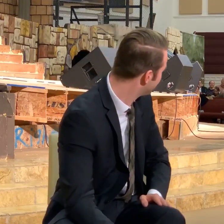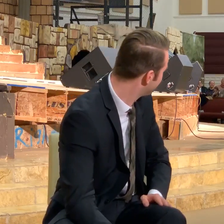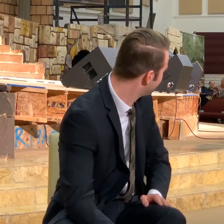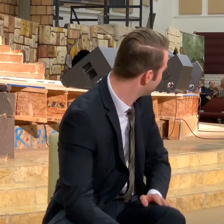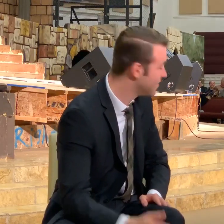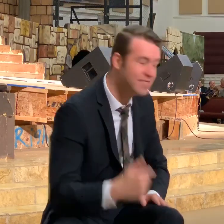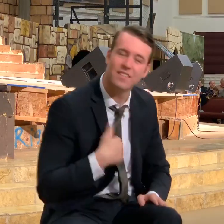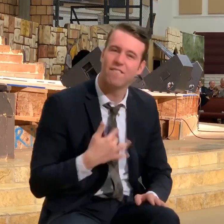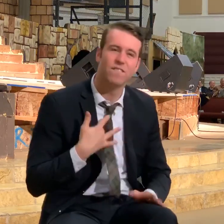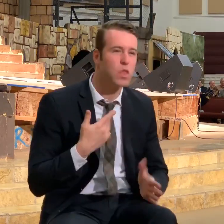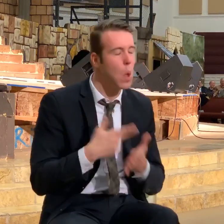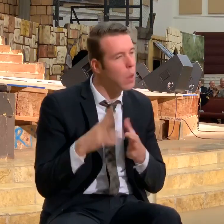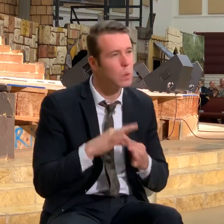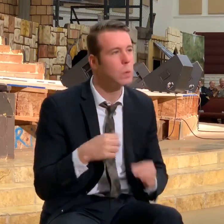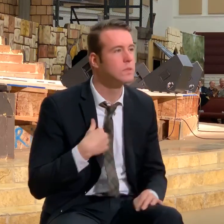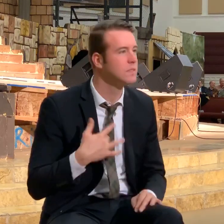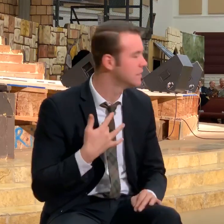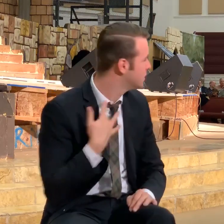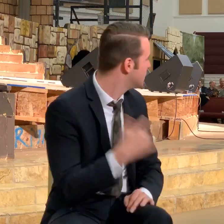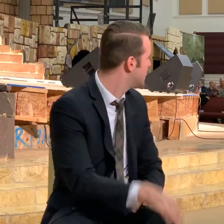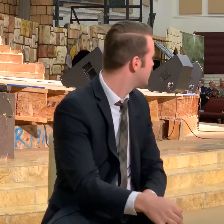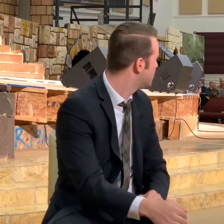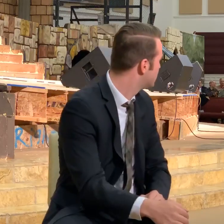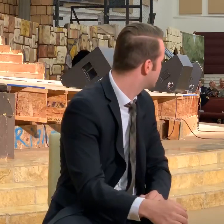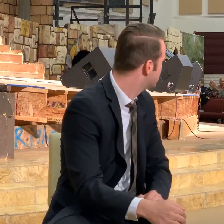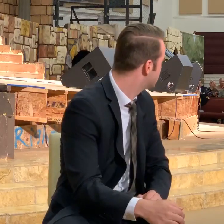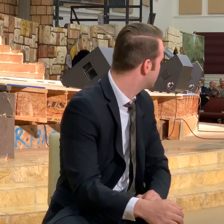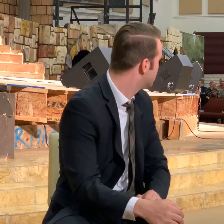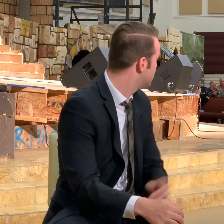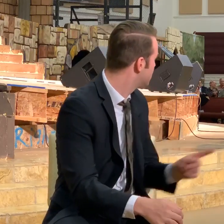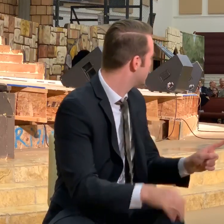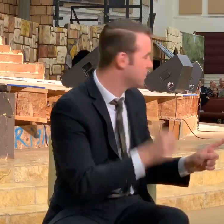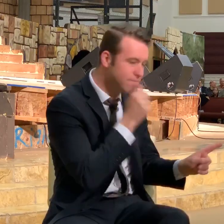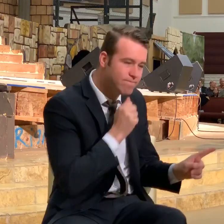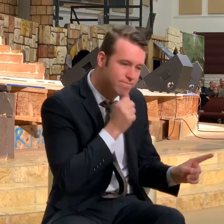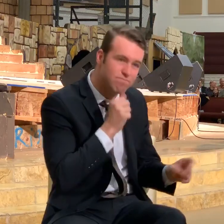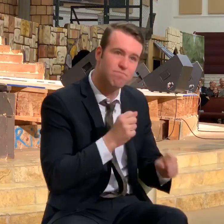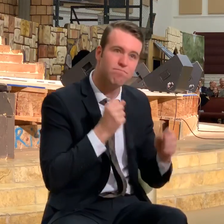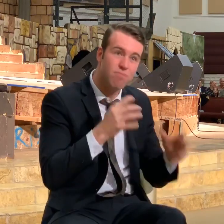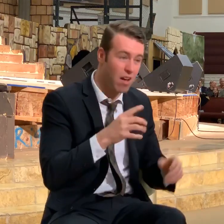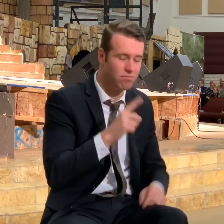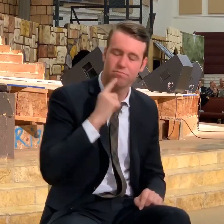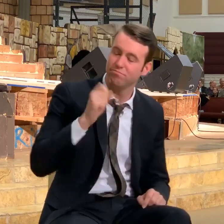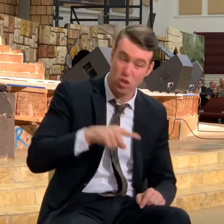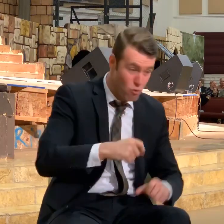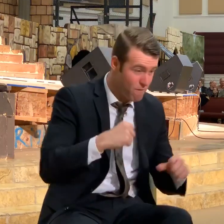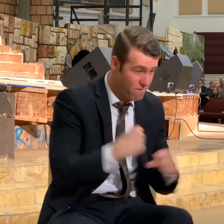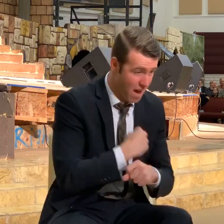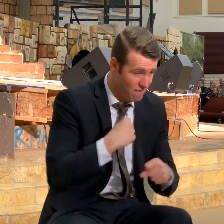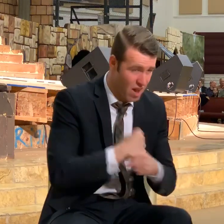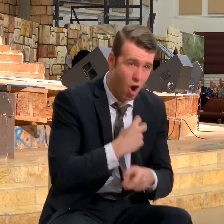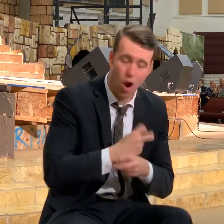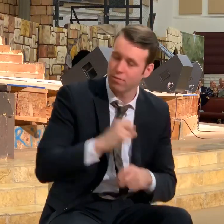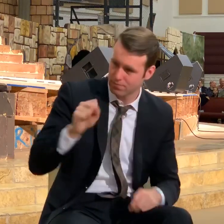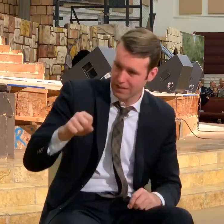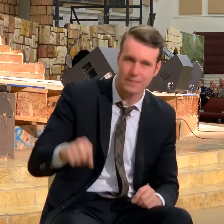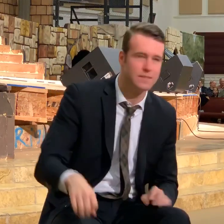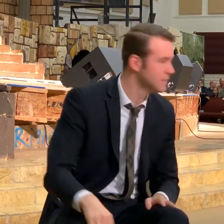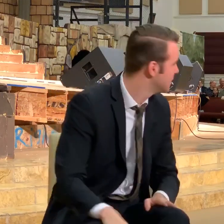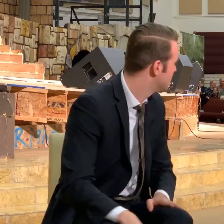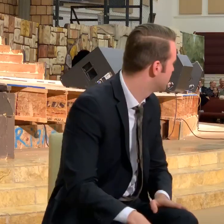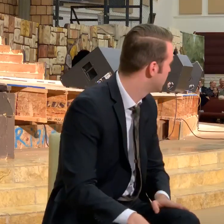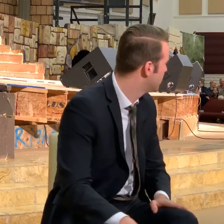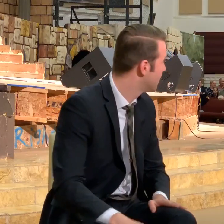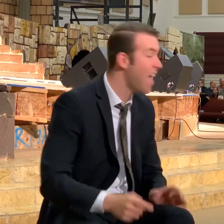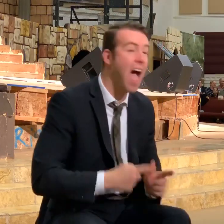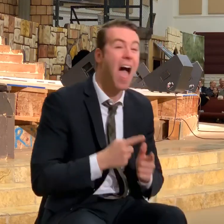Well, I'm in the Holy Ghost now. You've been under that. You've been fighting a fight. And then